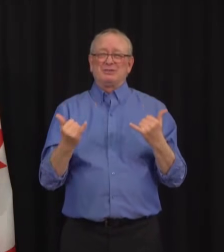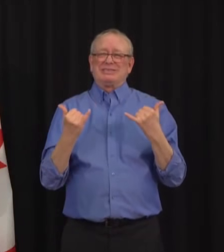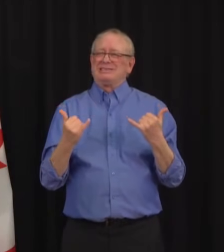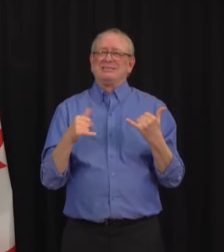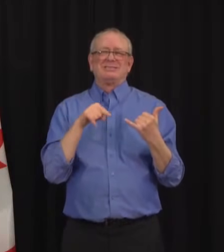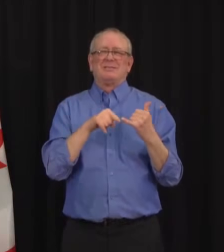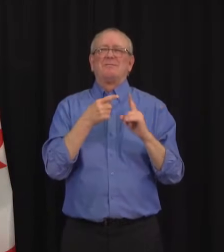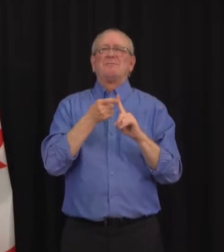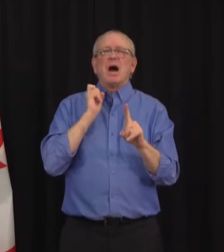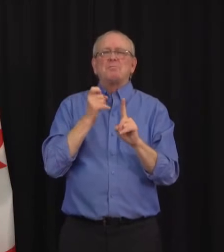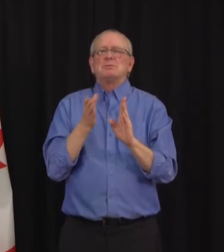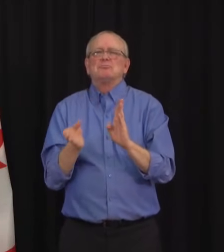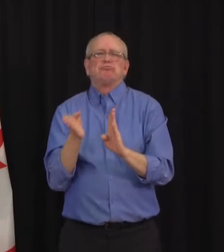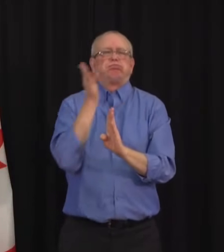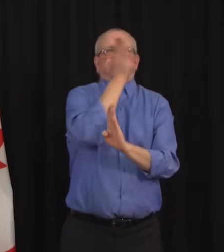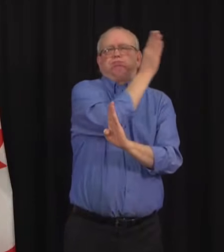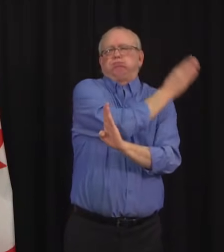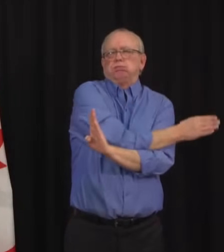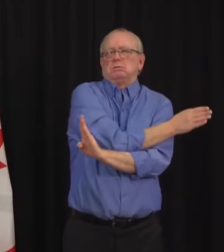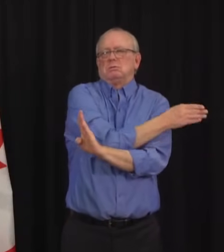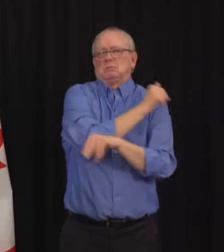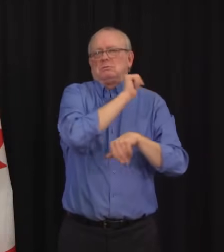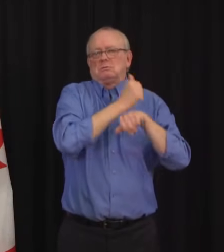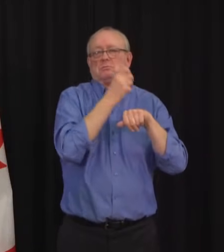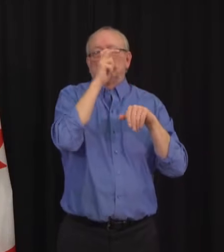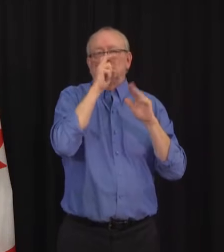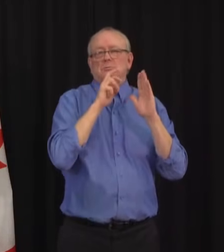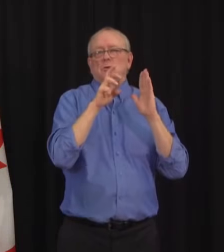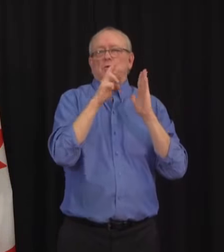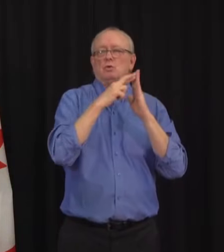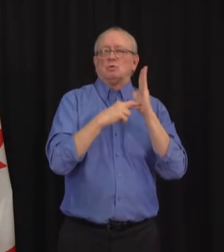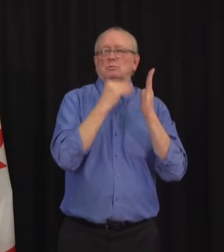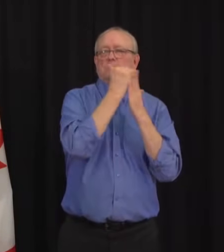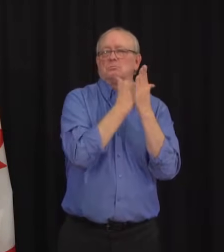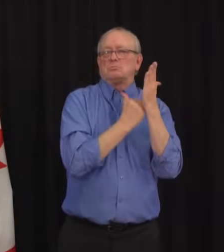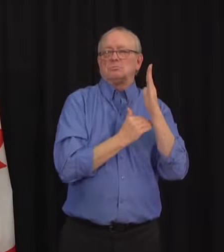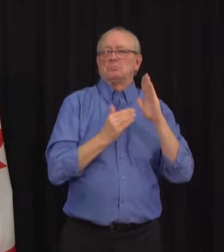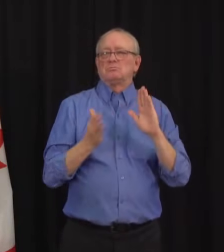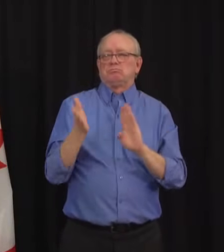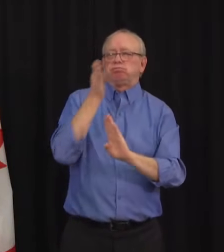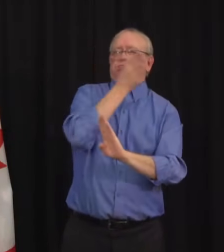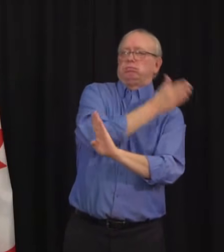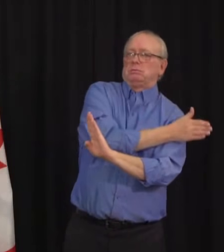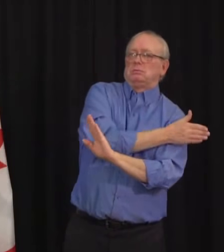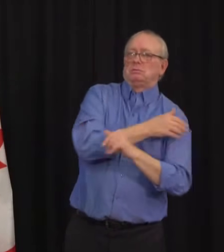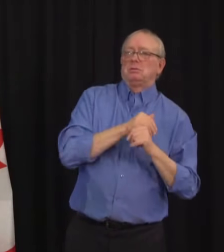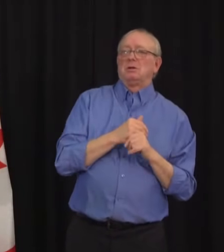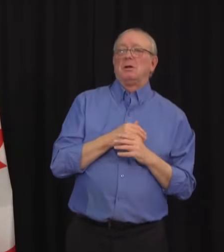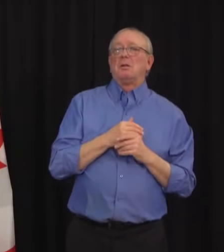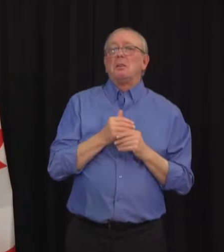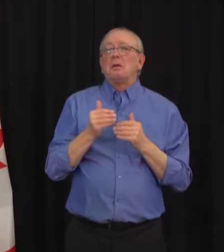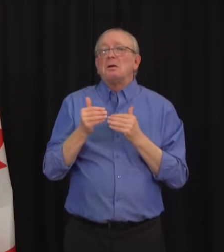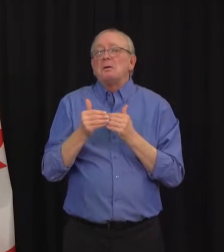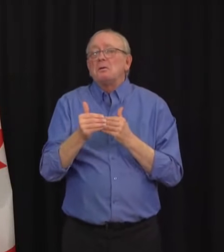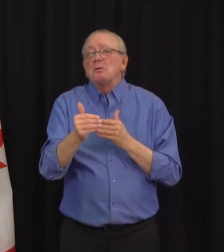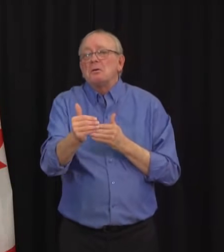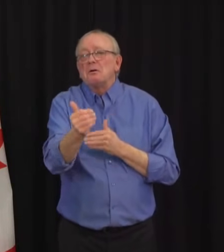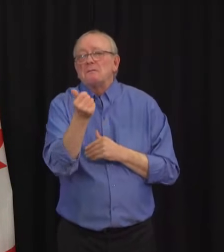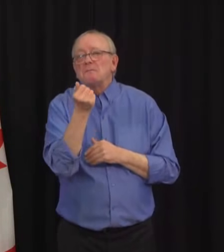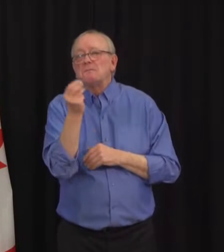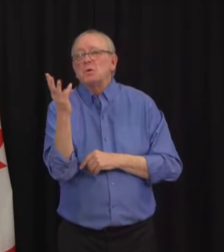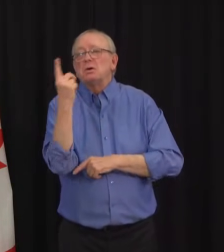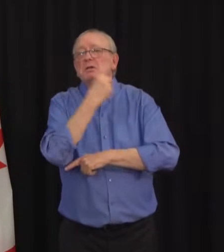those restrictions. However, very soon, over the next several days, I would anticipate we would start to see the